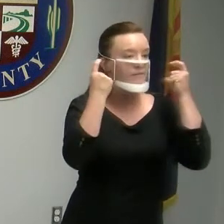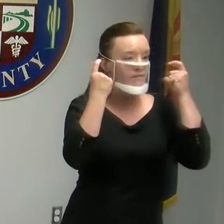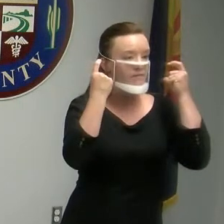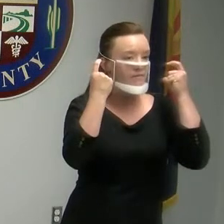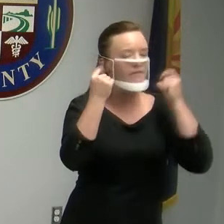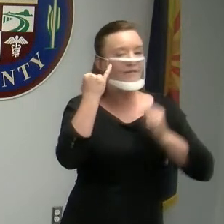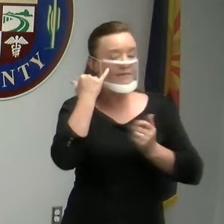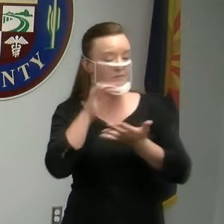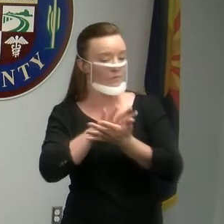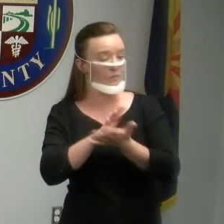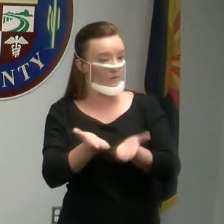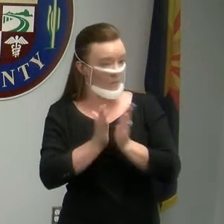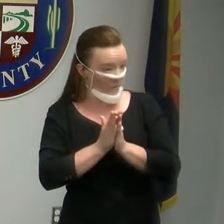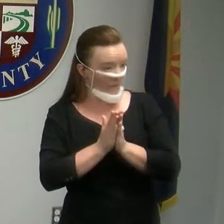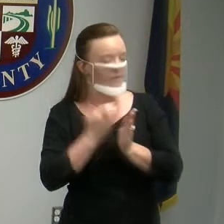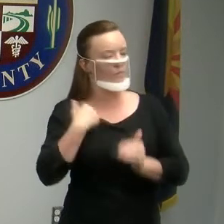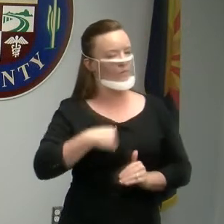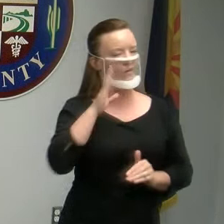who request them.